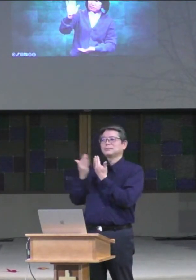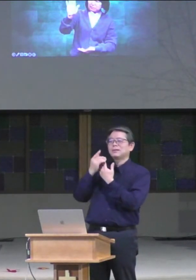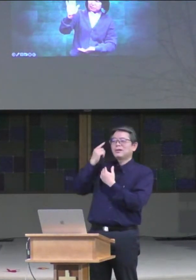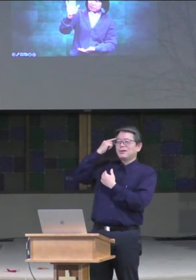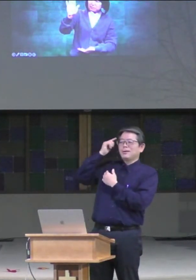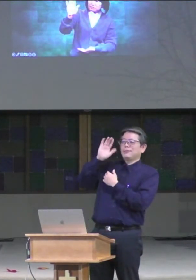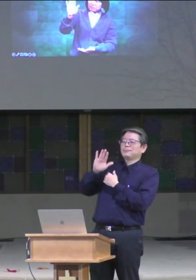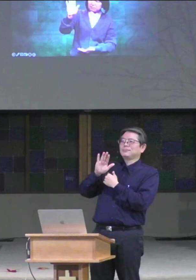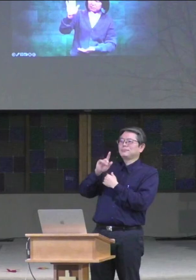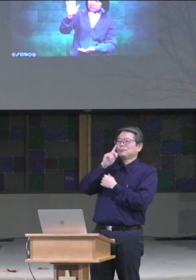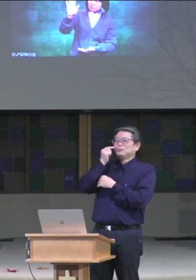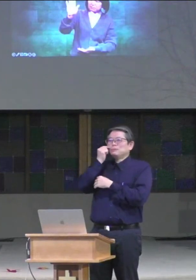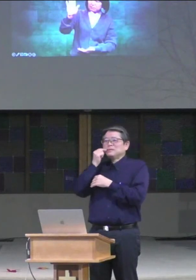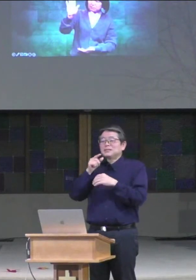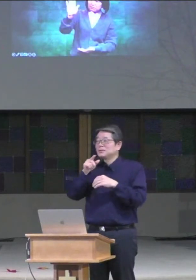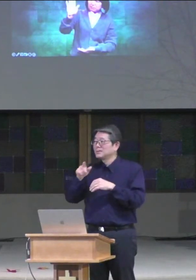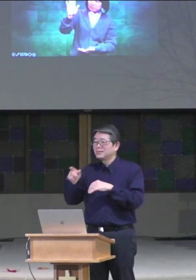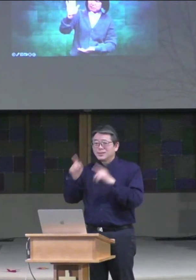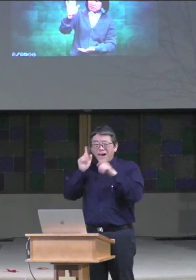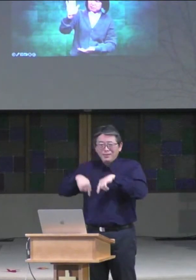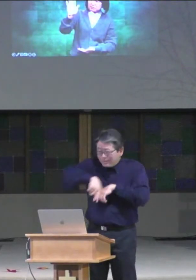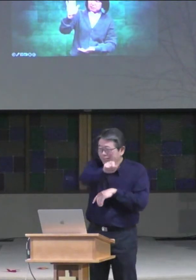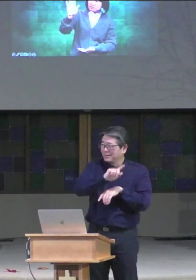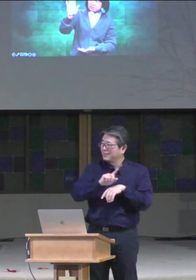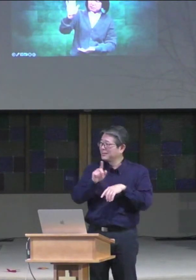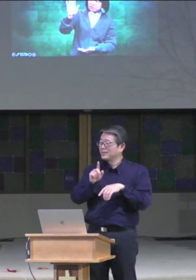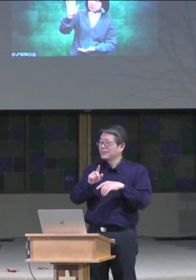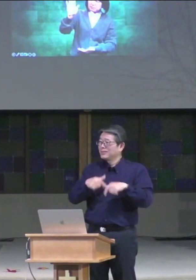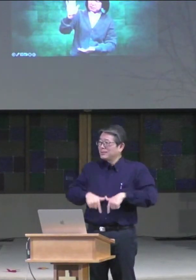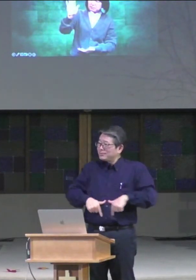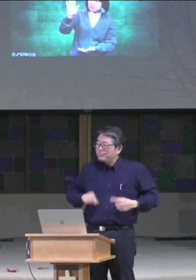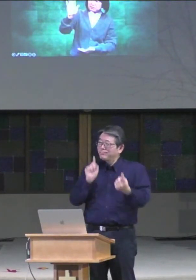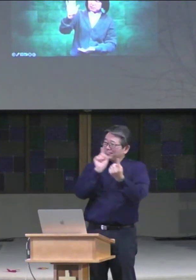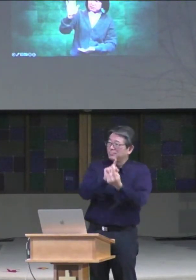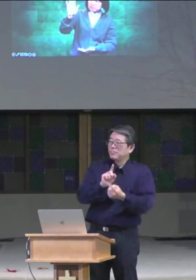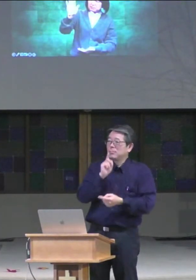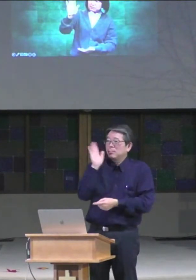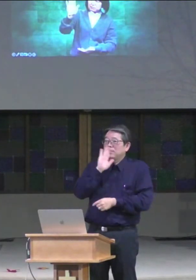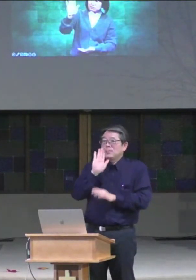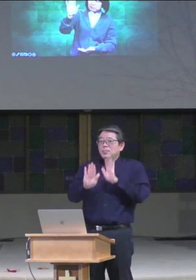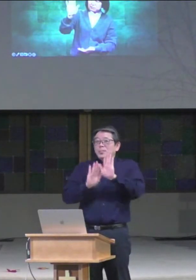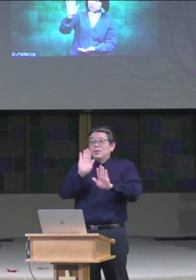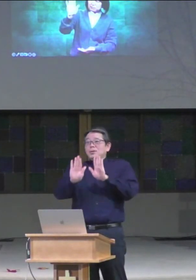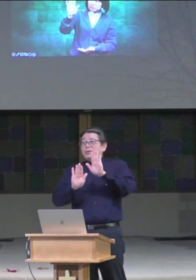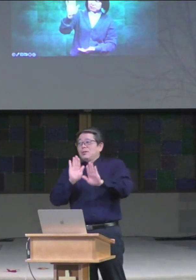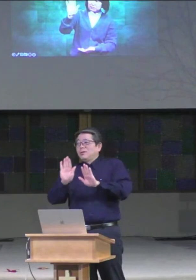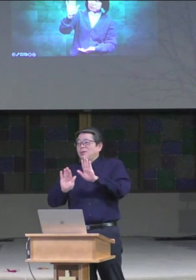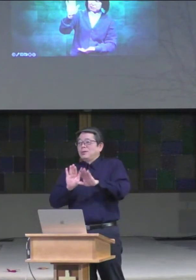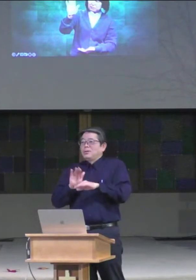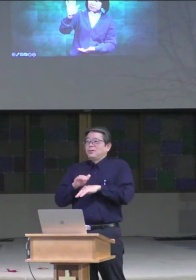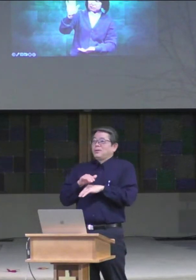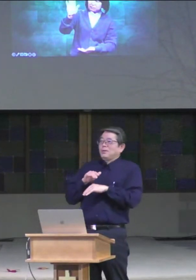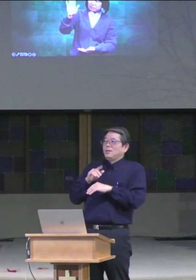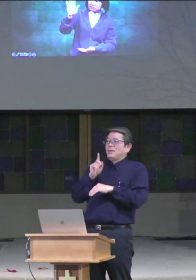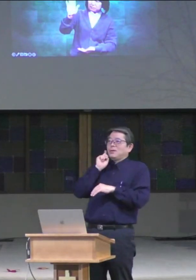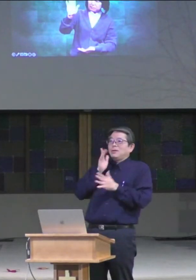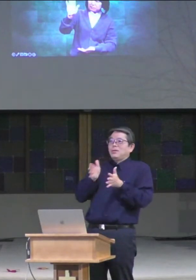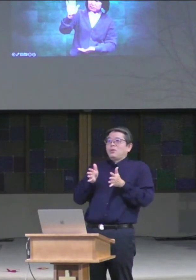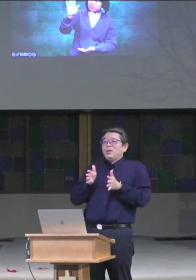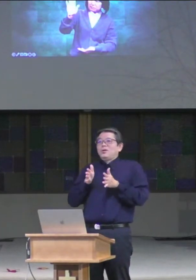way. I was like, no, I can't. And God is saying, go. Have courage, go. And I'm